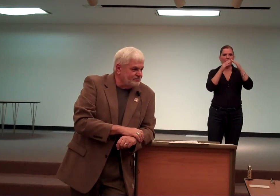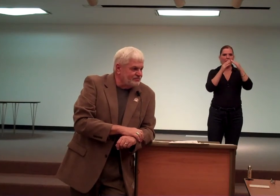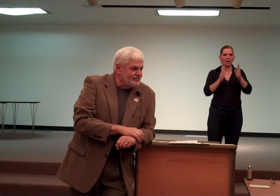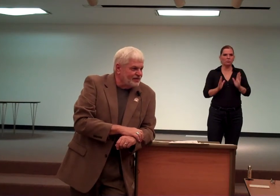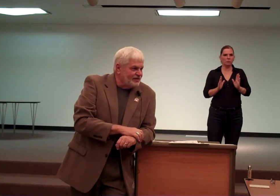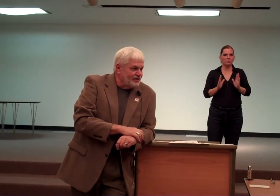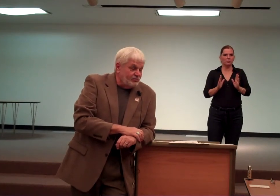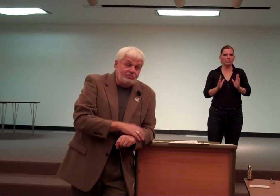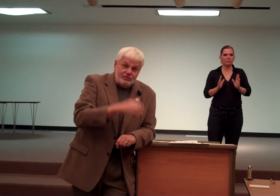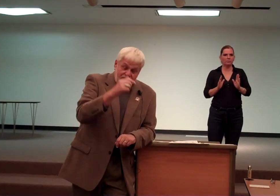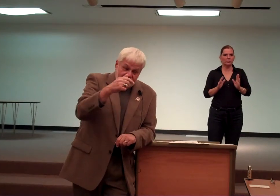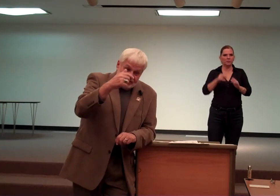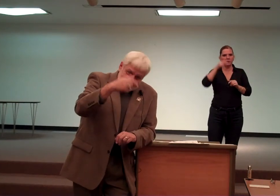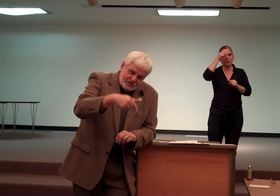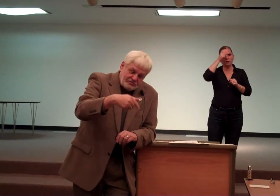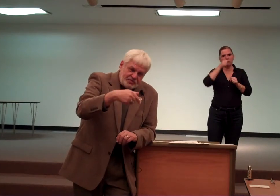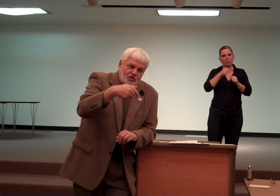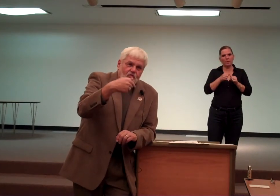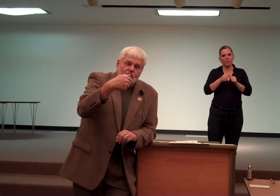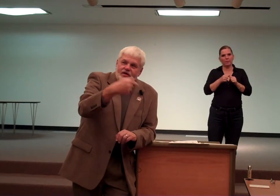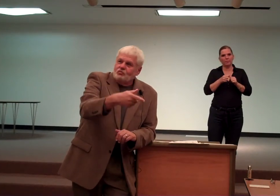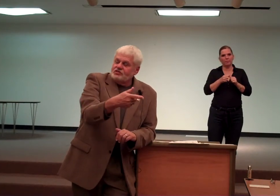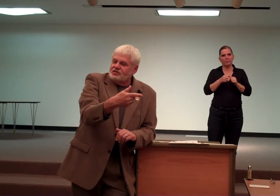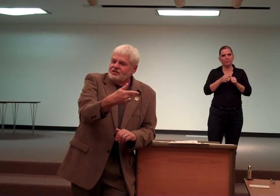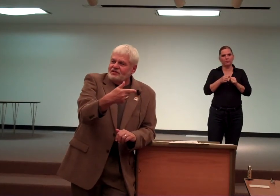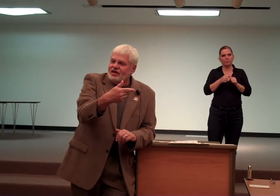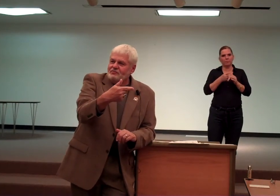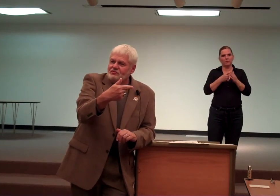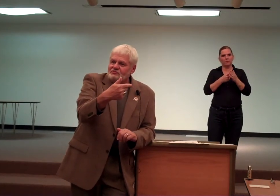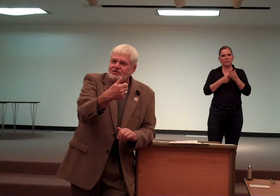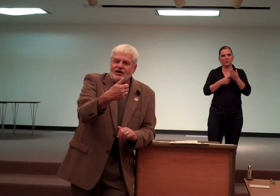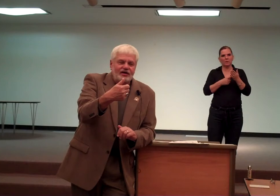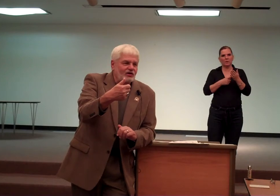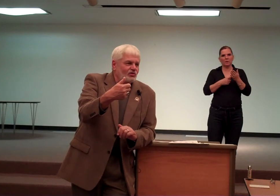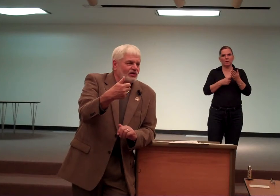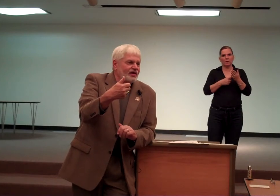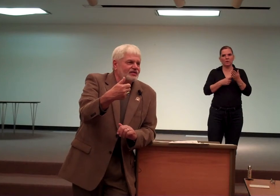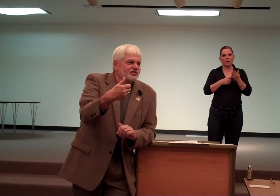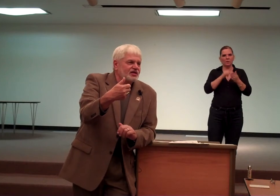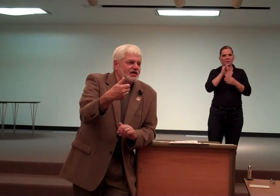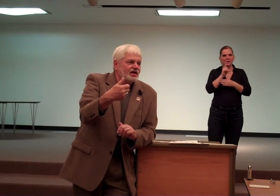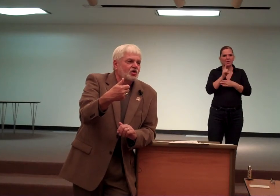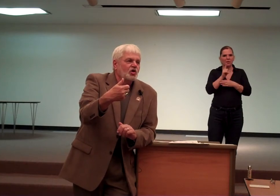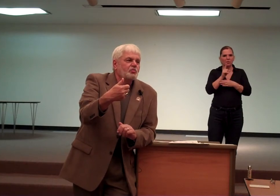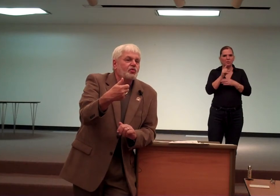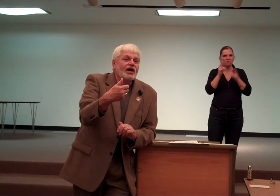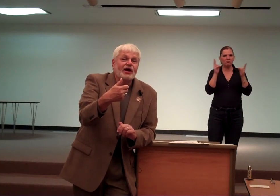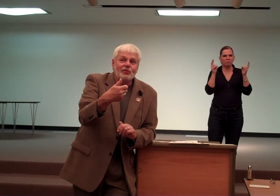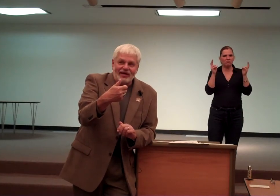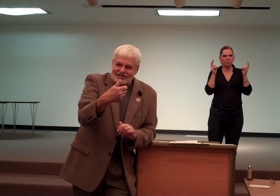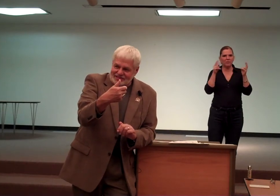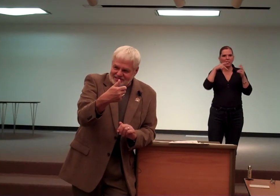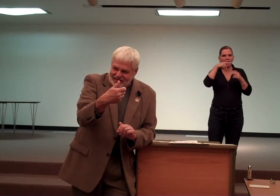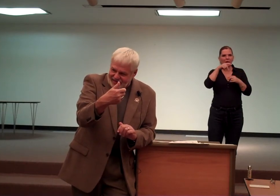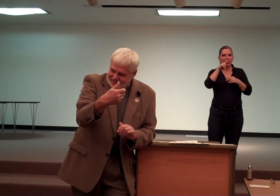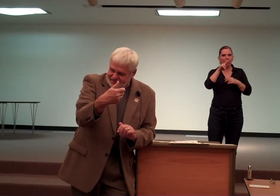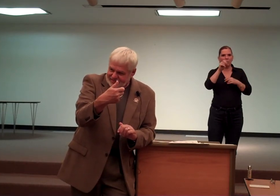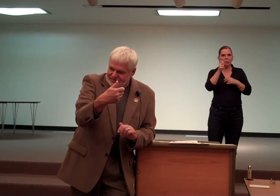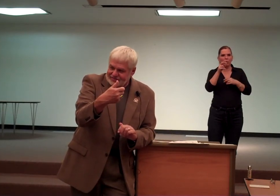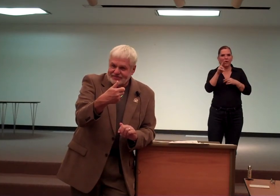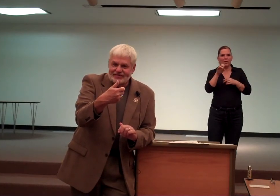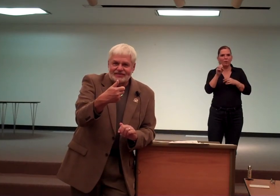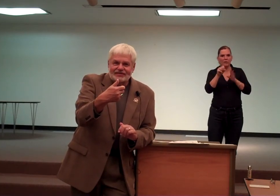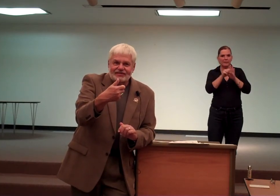houses. Remember, what's the nickname of Illinois? It's the Prairie